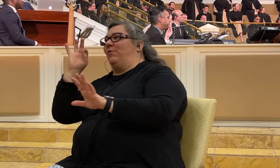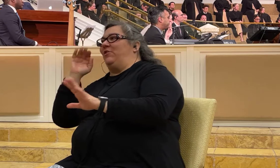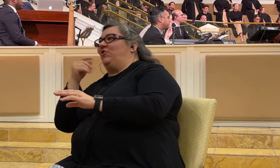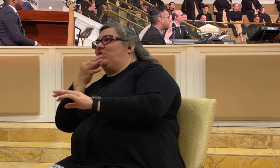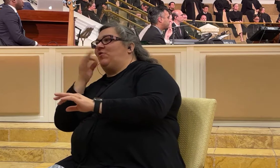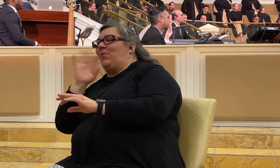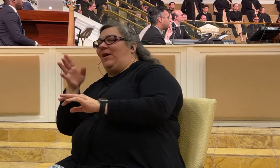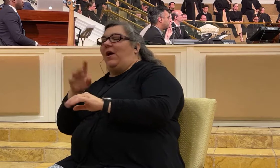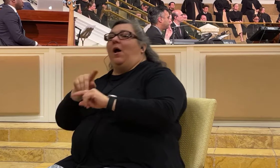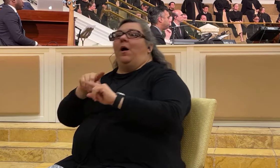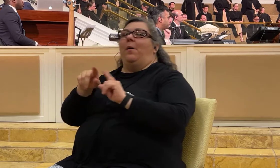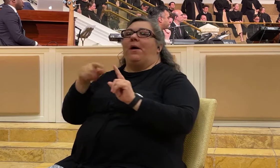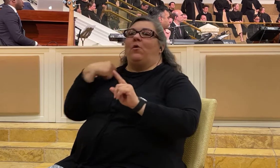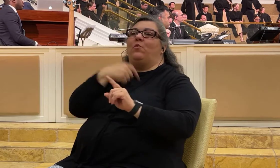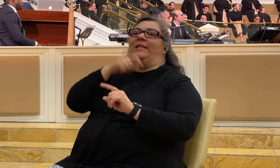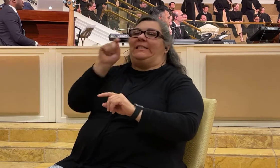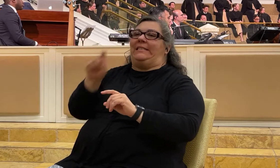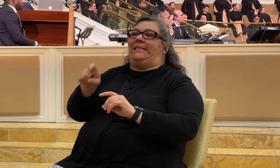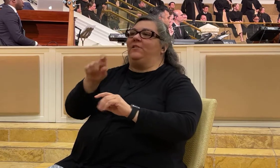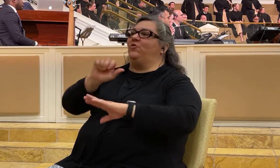need to create